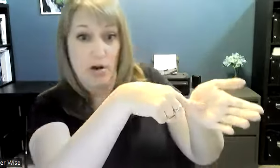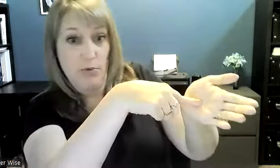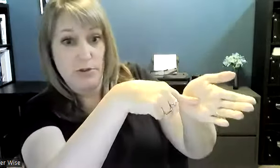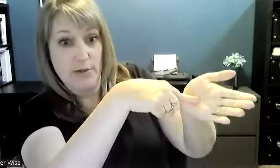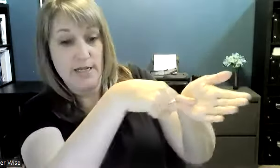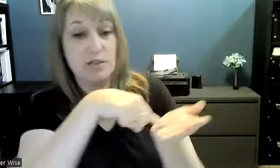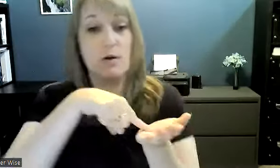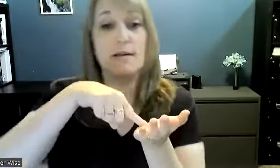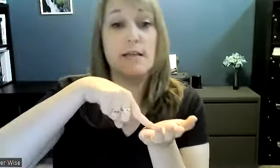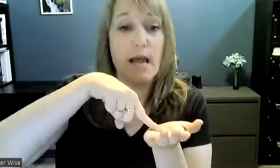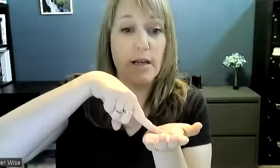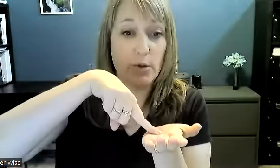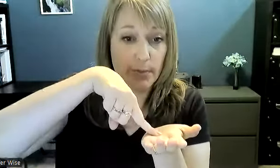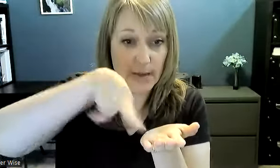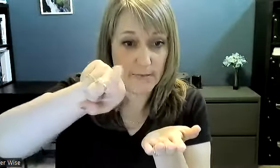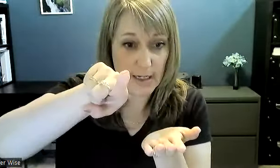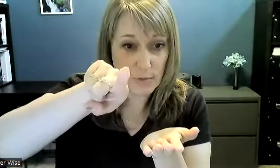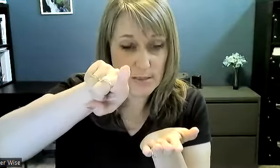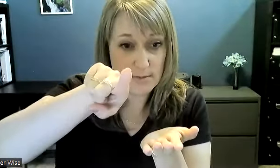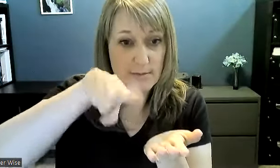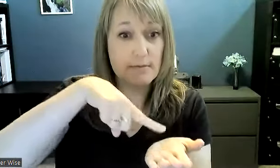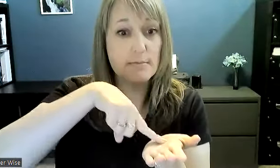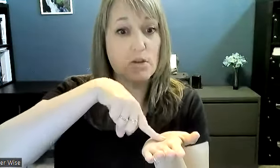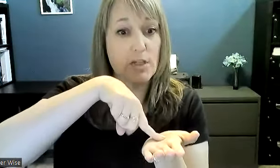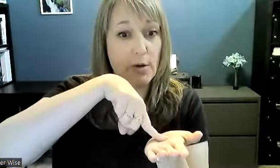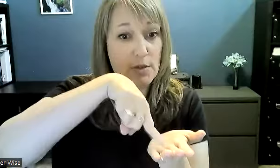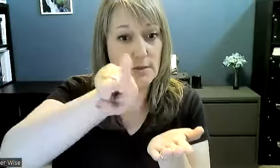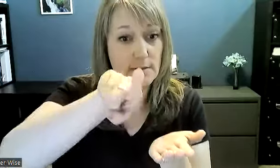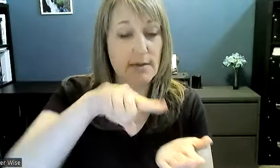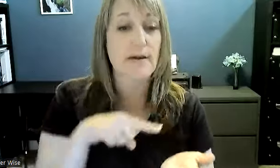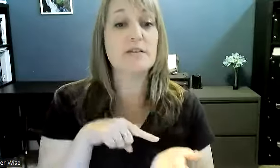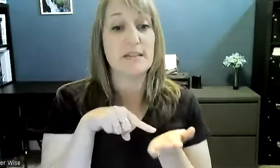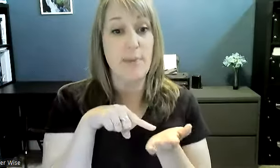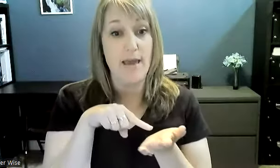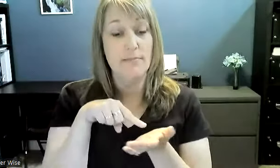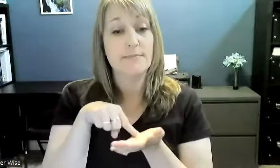where your money just was, and you give it out, push it out. All right, so that's pay.